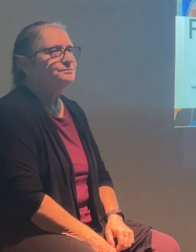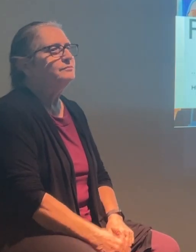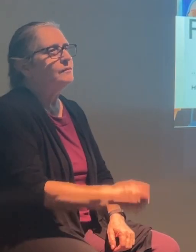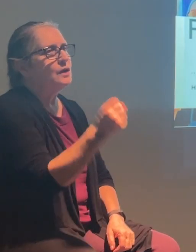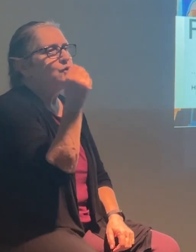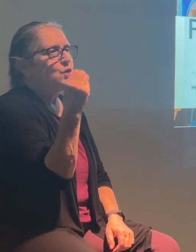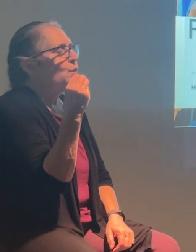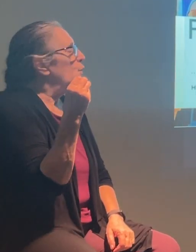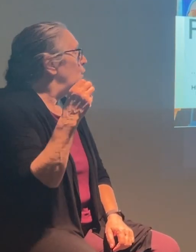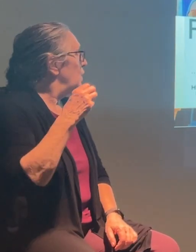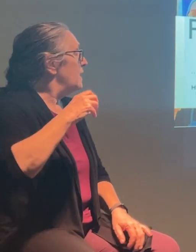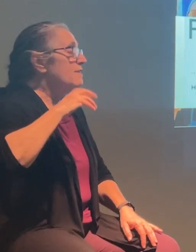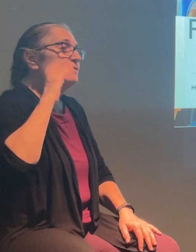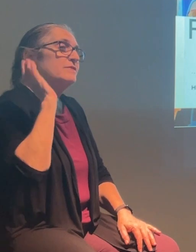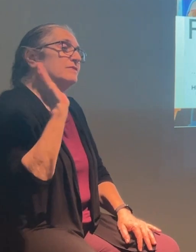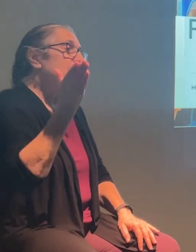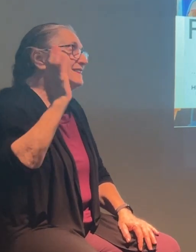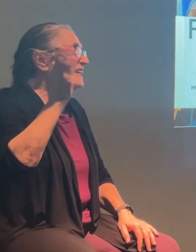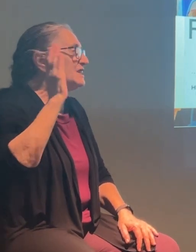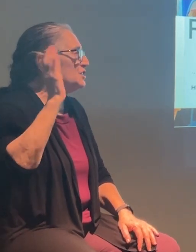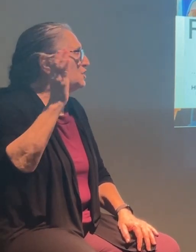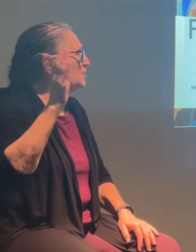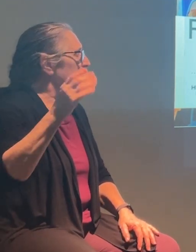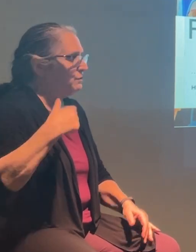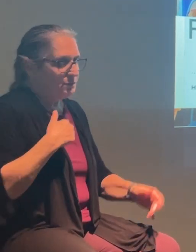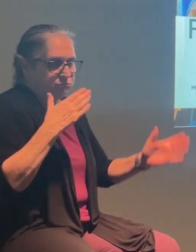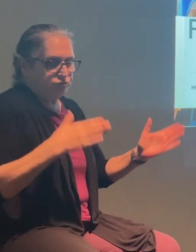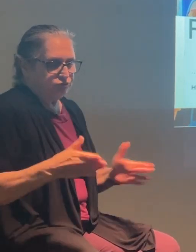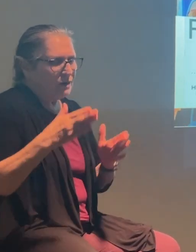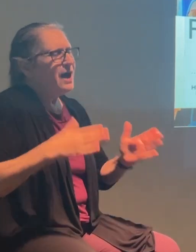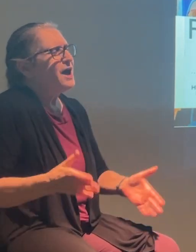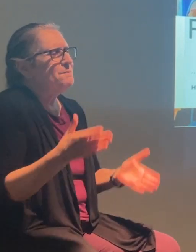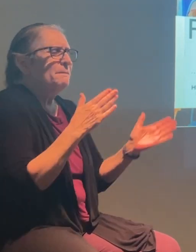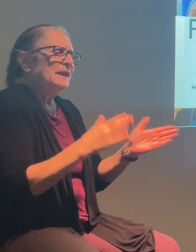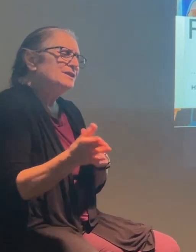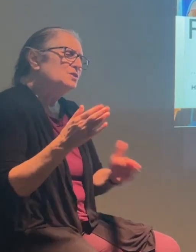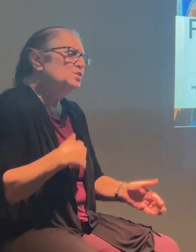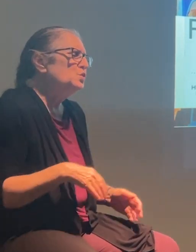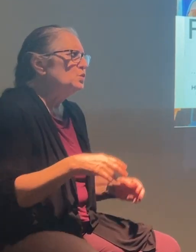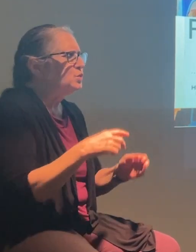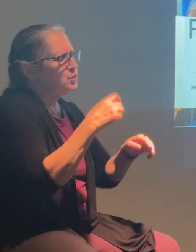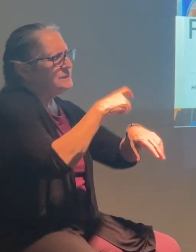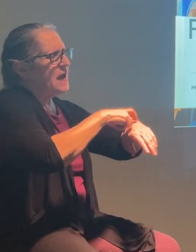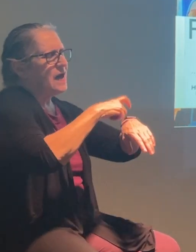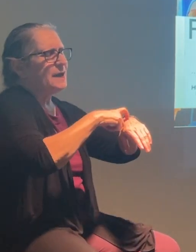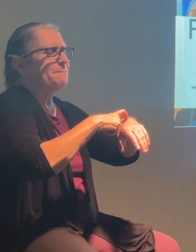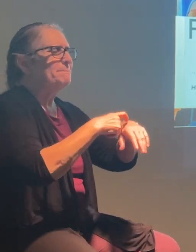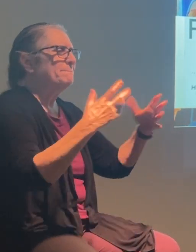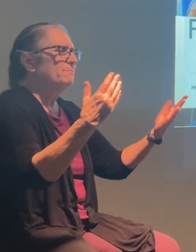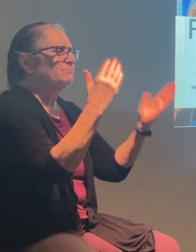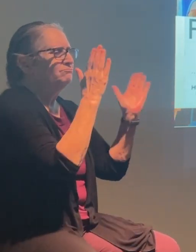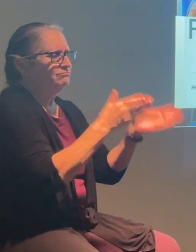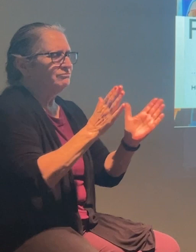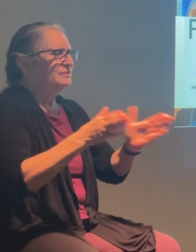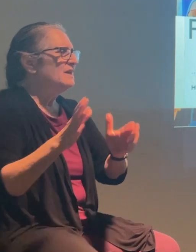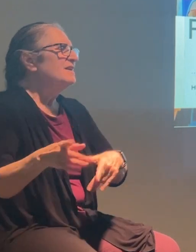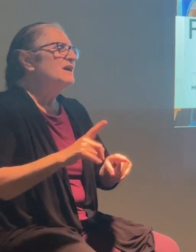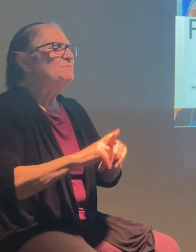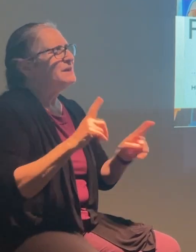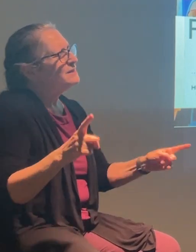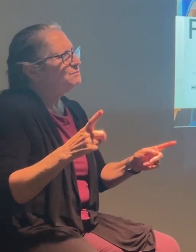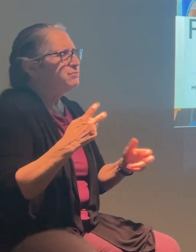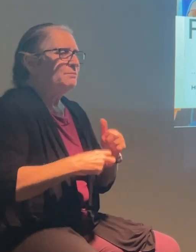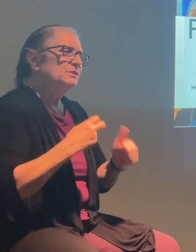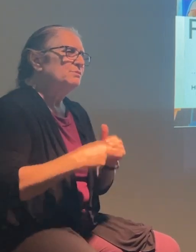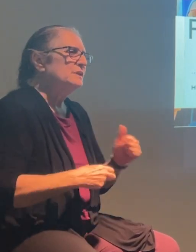So the lecture, as I was doing it, I was planning on doing things chronologically, and the problem with Steichen is he had a habit of going back and